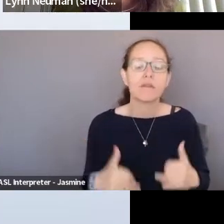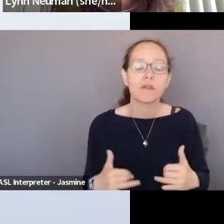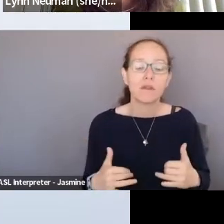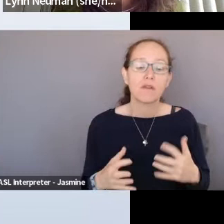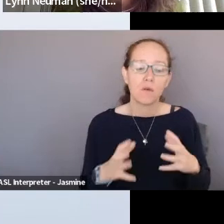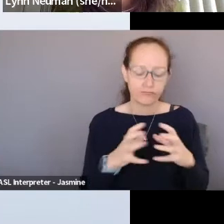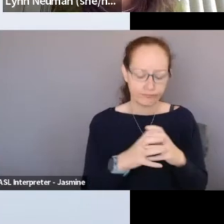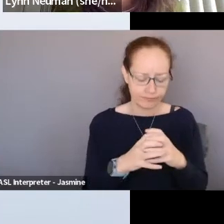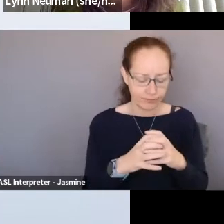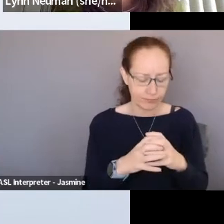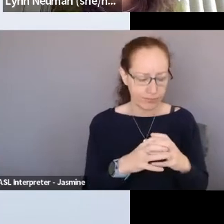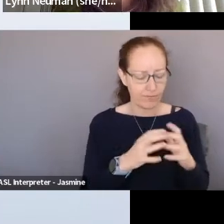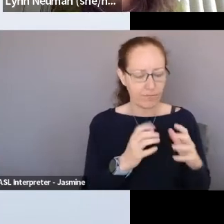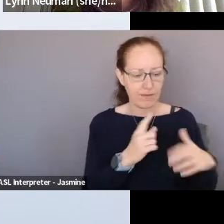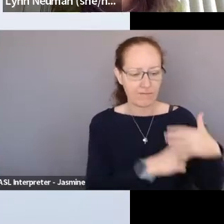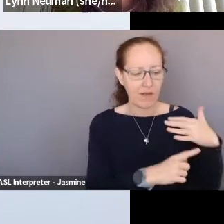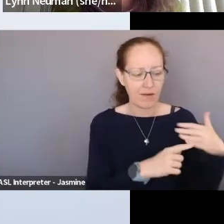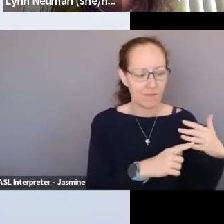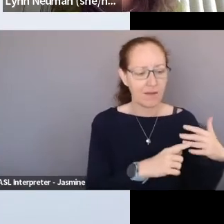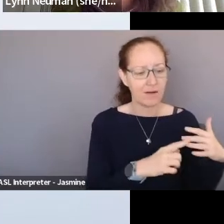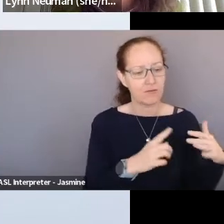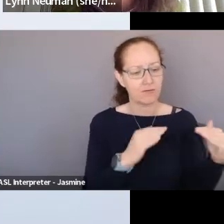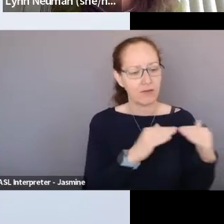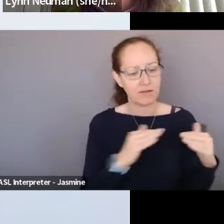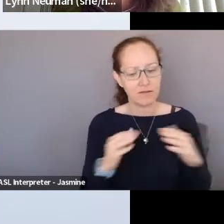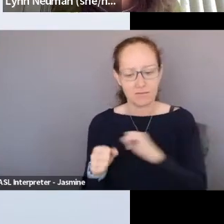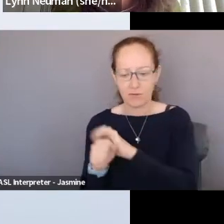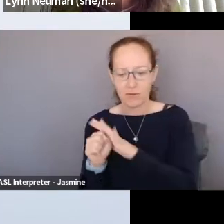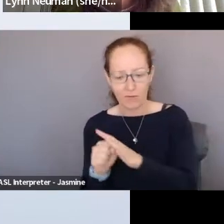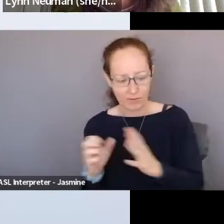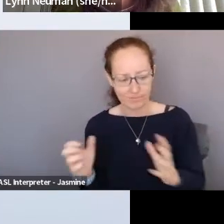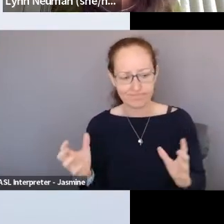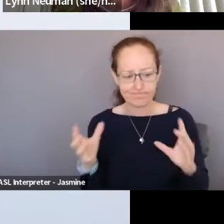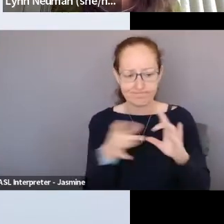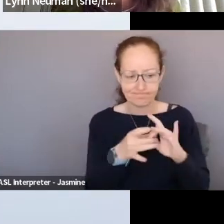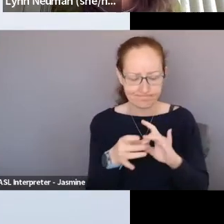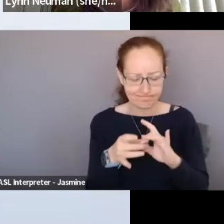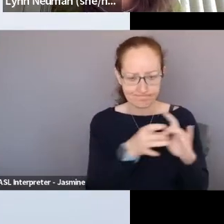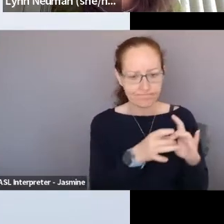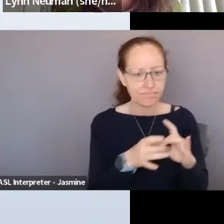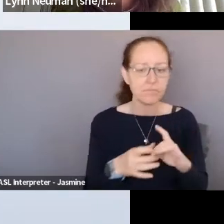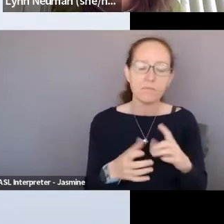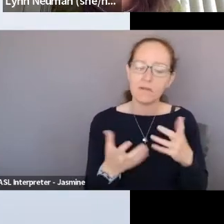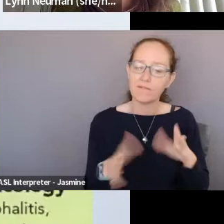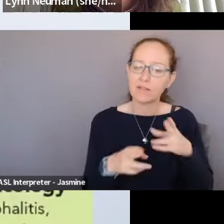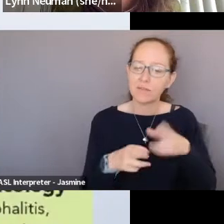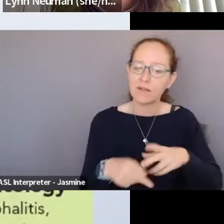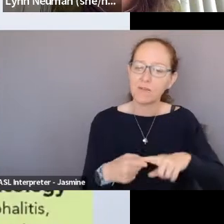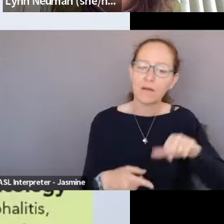in relation to the coronavirus. What haven't we considered? Next slide.